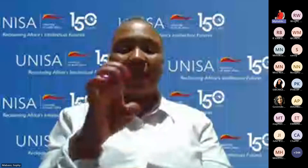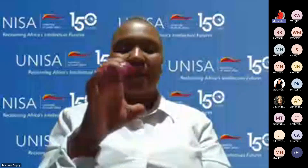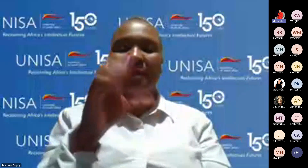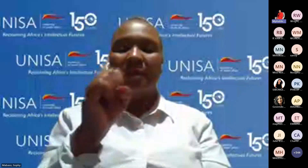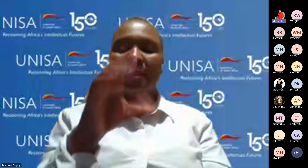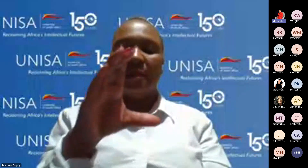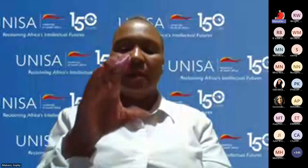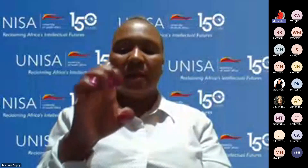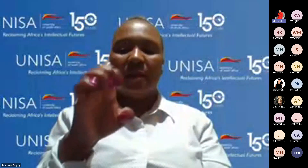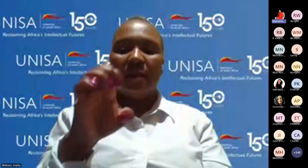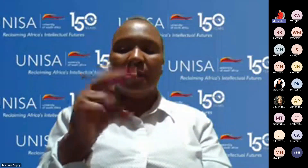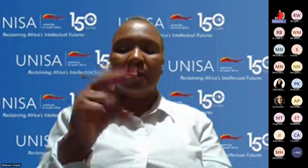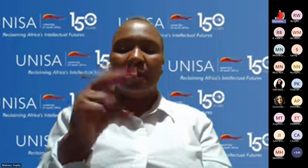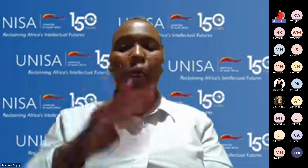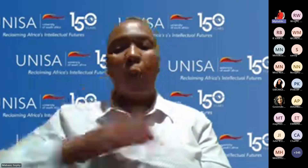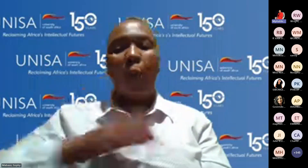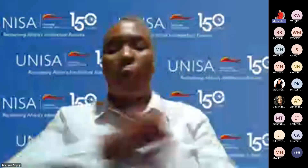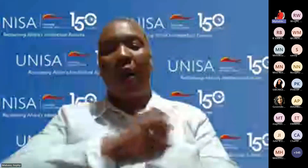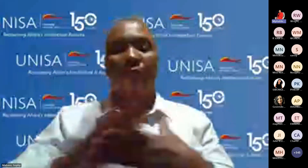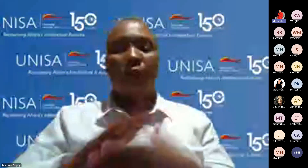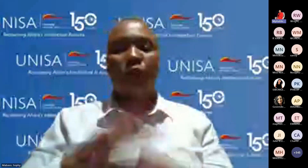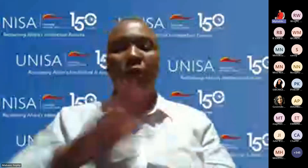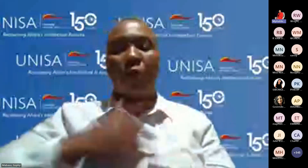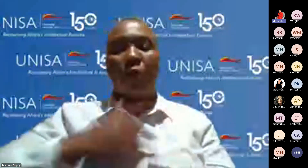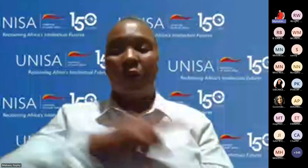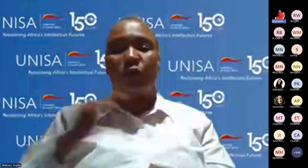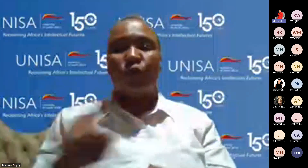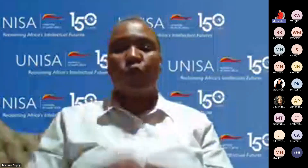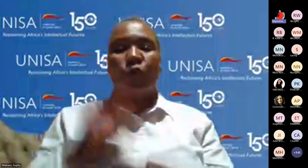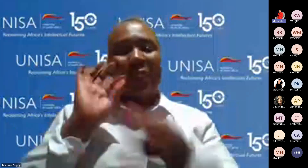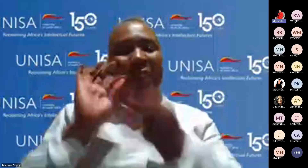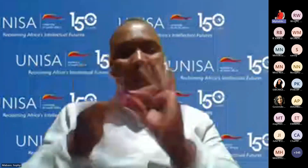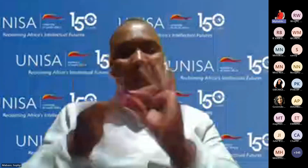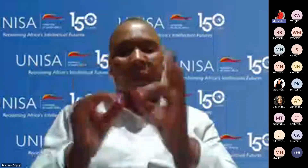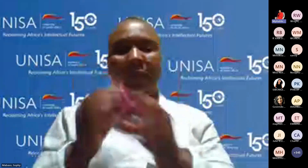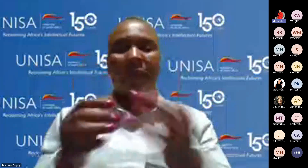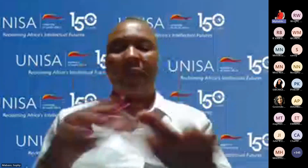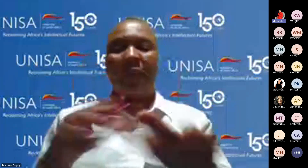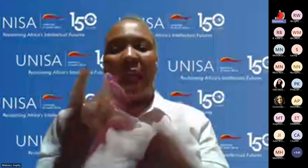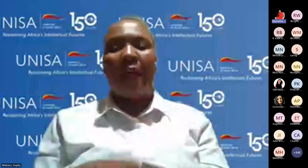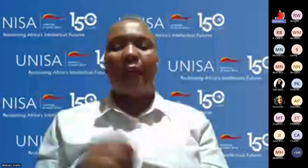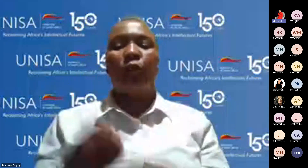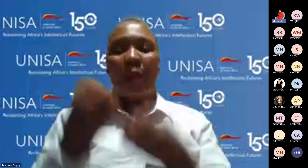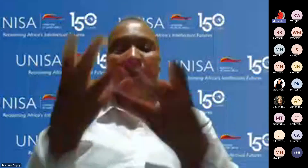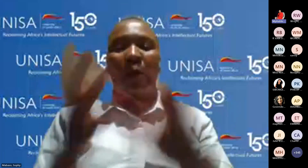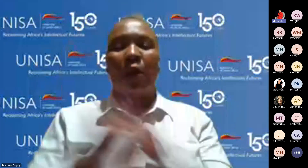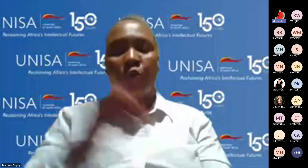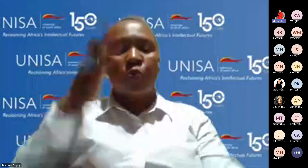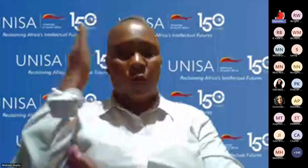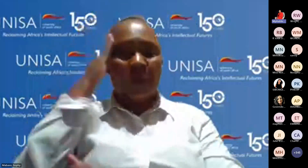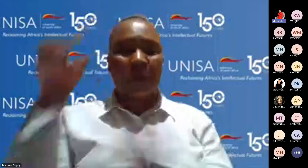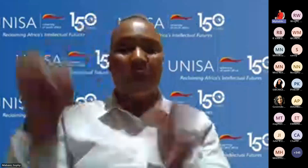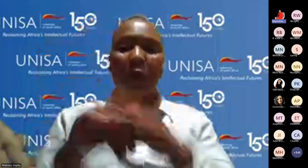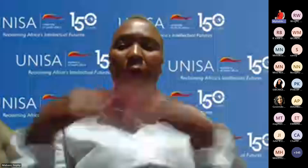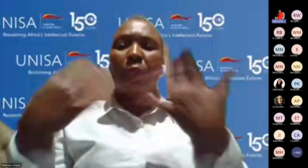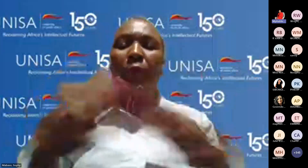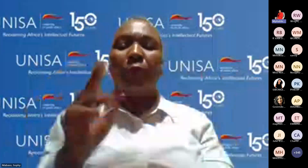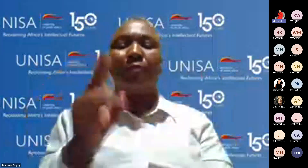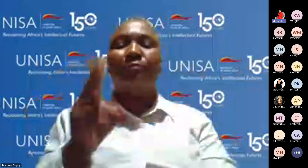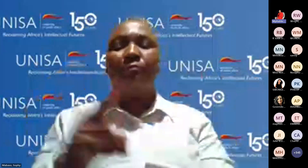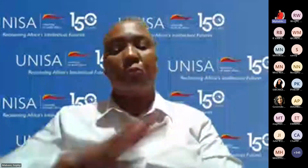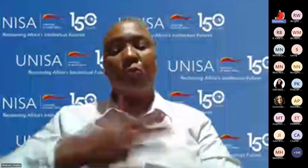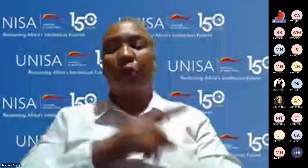you to interpret, to apply your knowledge when they use the scenarios. The key thing, again, that I want